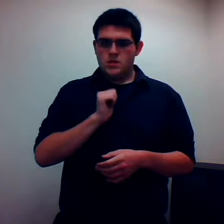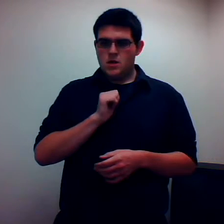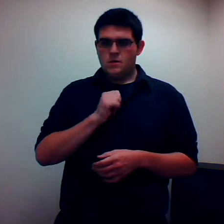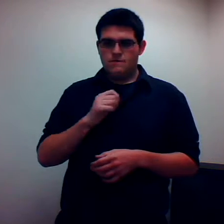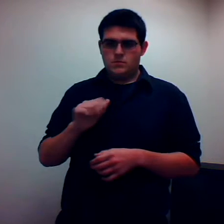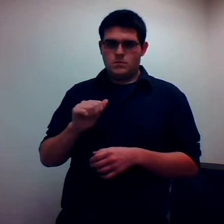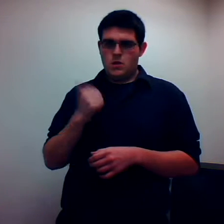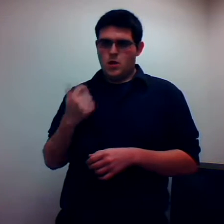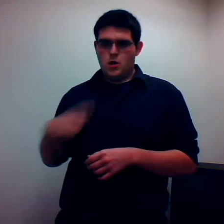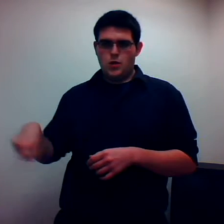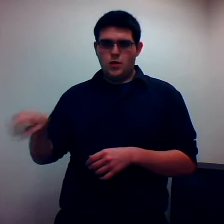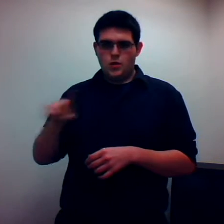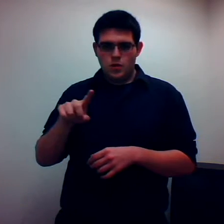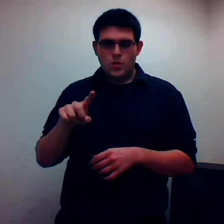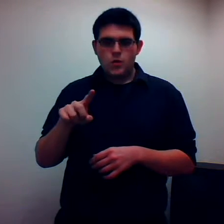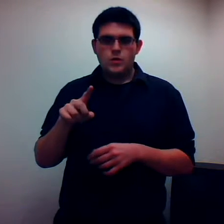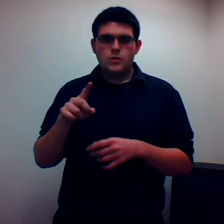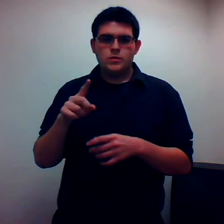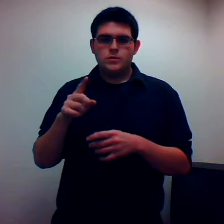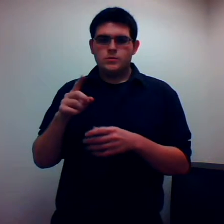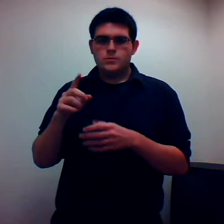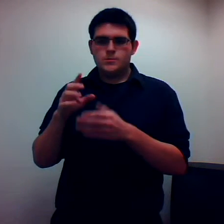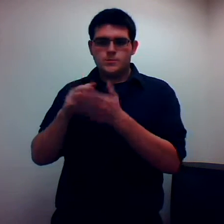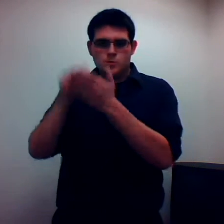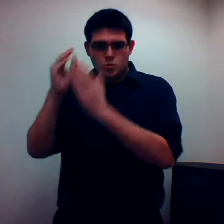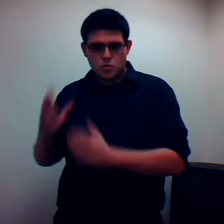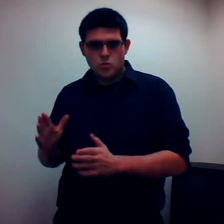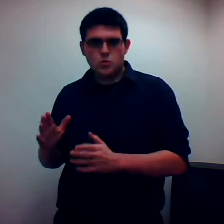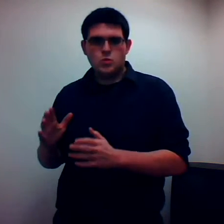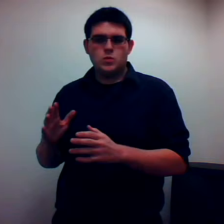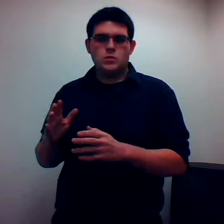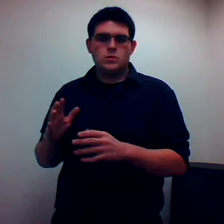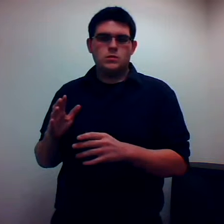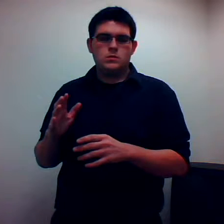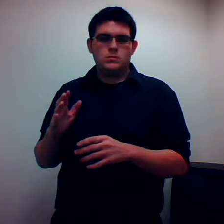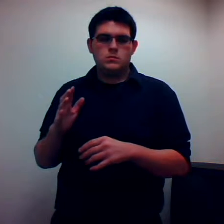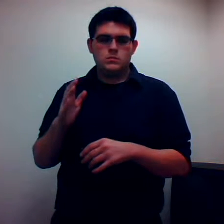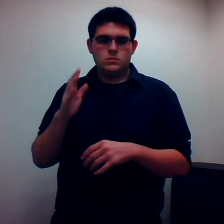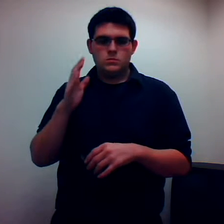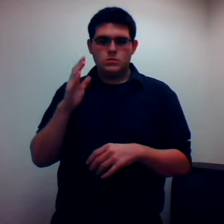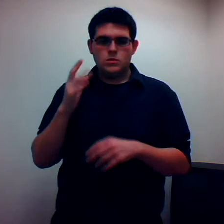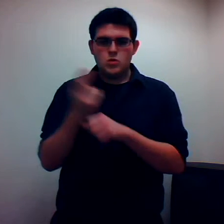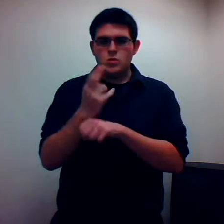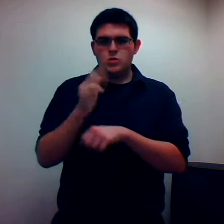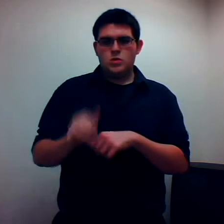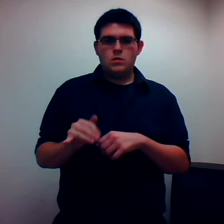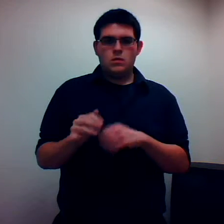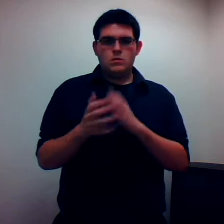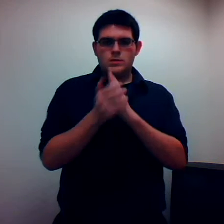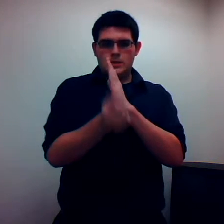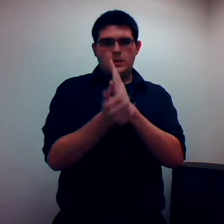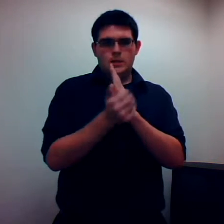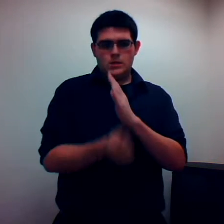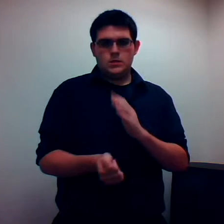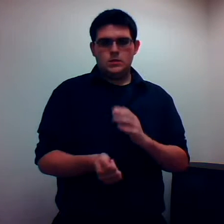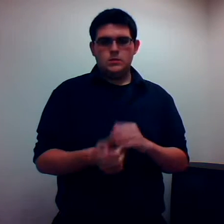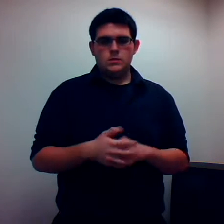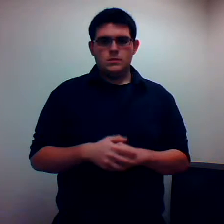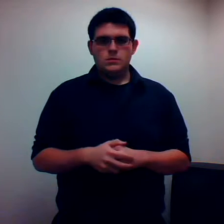up to doctoral dissertations, master's thesis, and whatnot, even writing papers for presentations, is to bring the information from the different